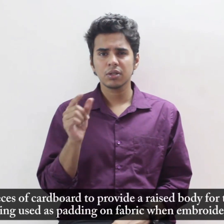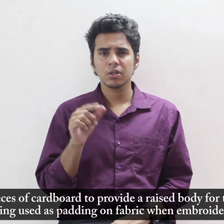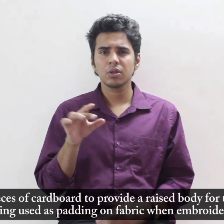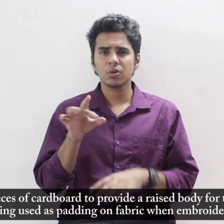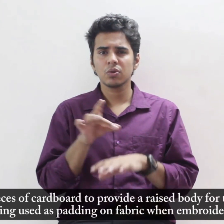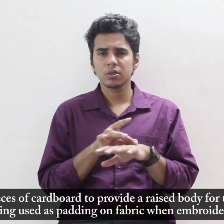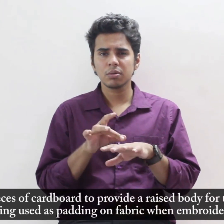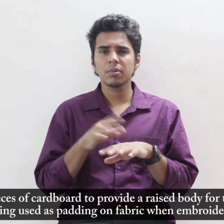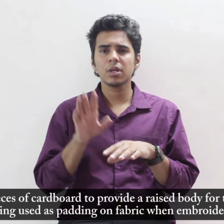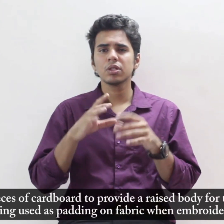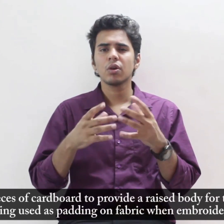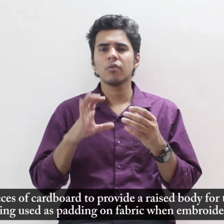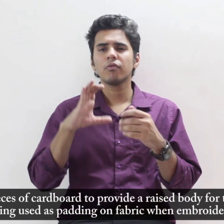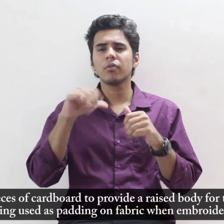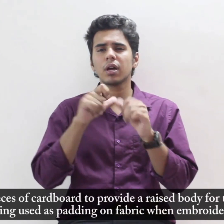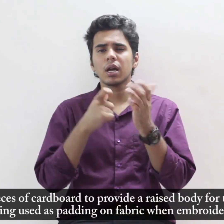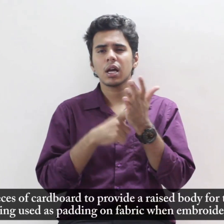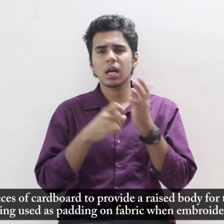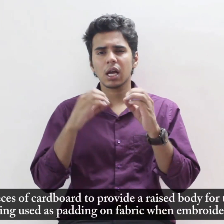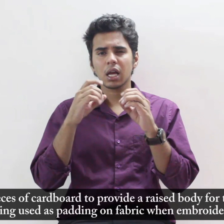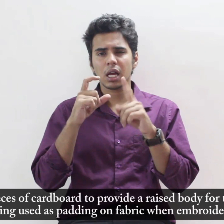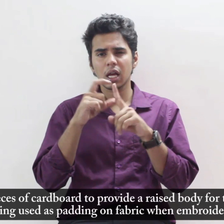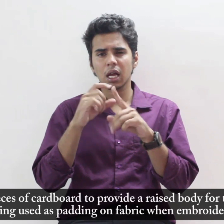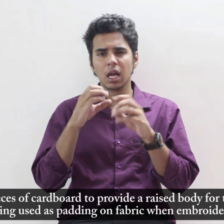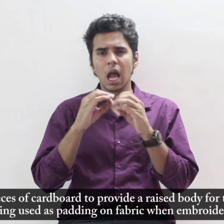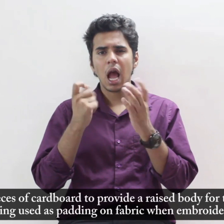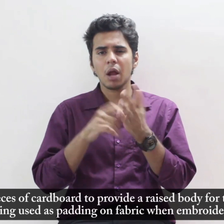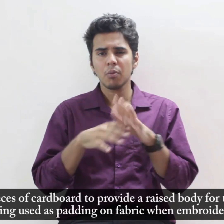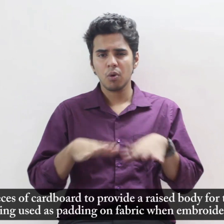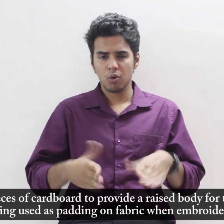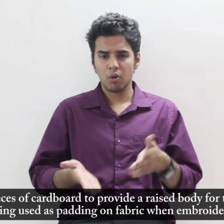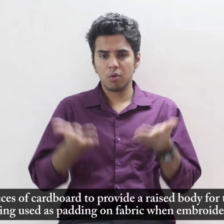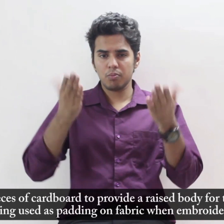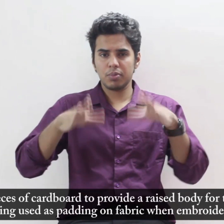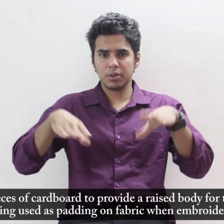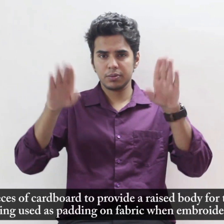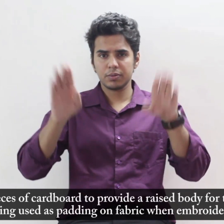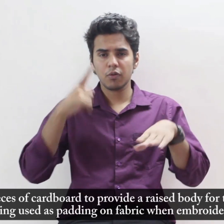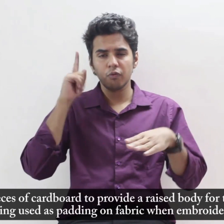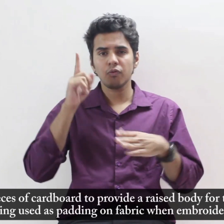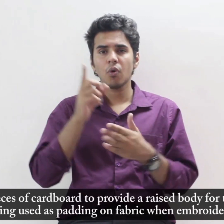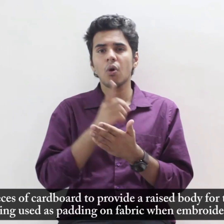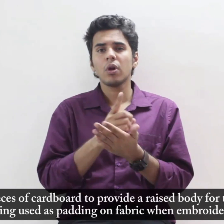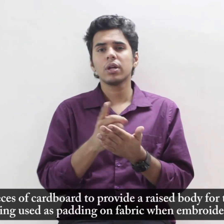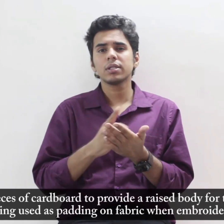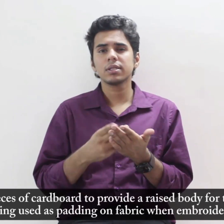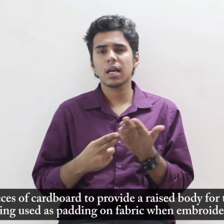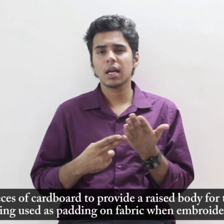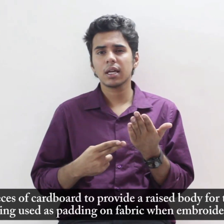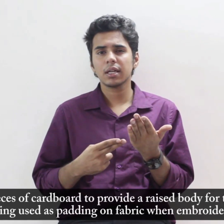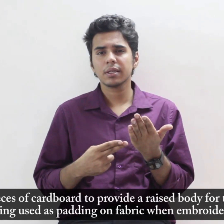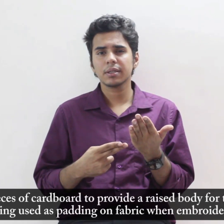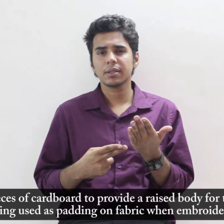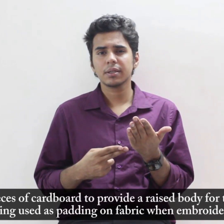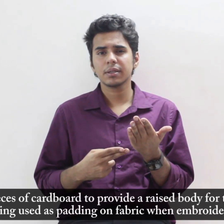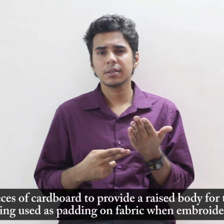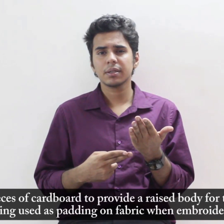Using pieces of cardboard to provide a raised body for the design, the material being used as padding on fabric